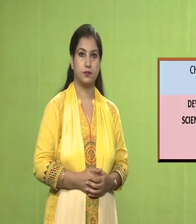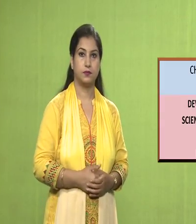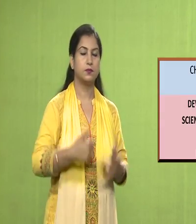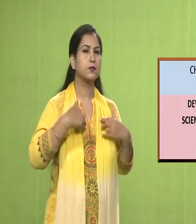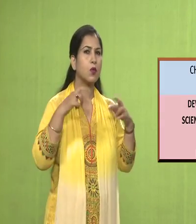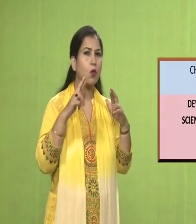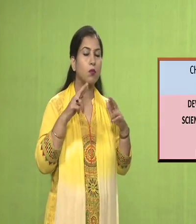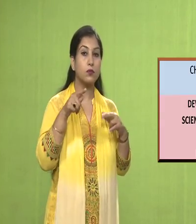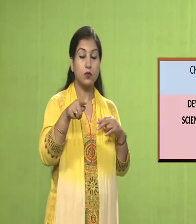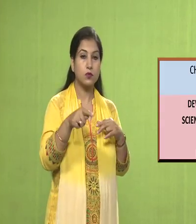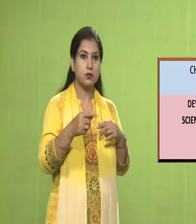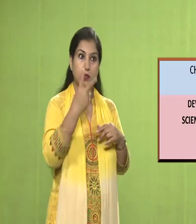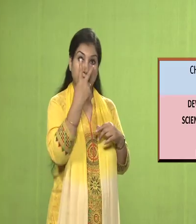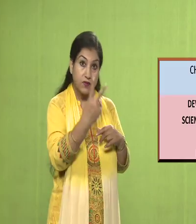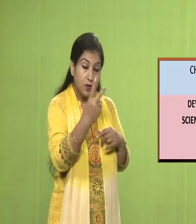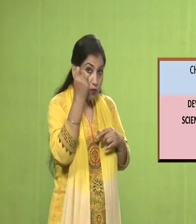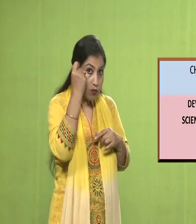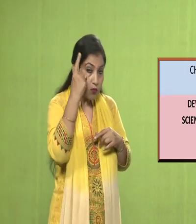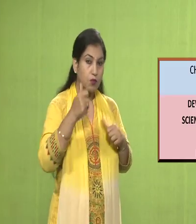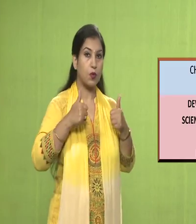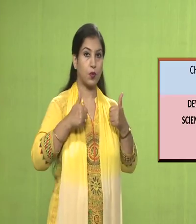I hope you will enjoy watching this video.